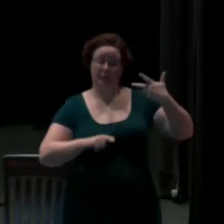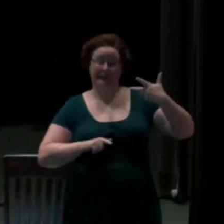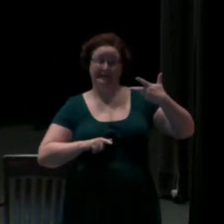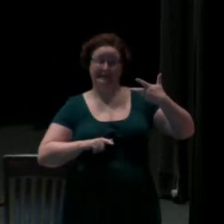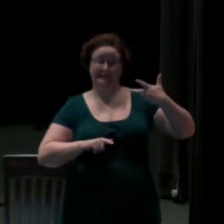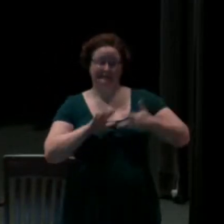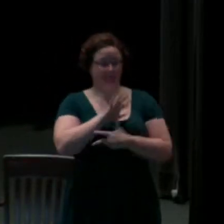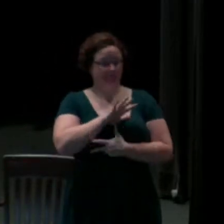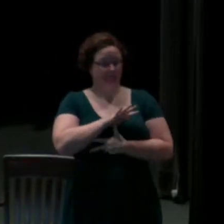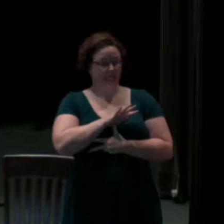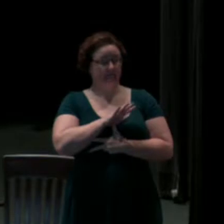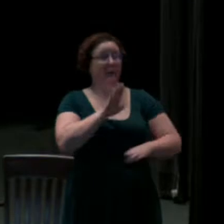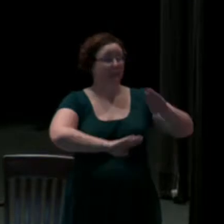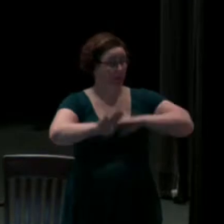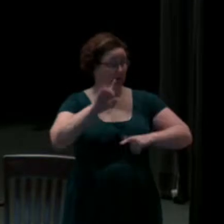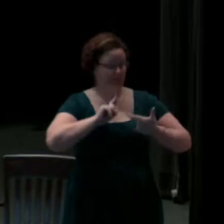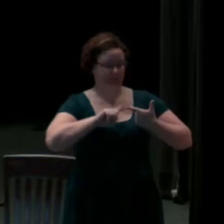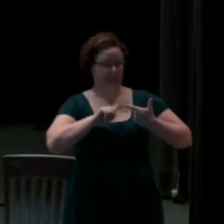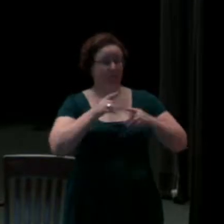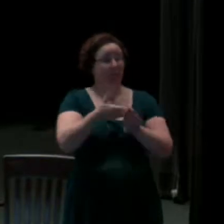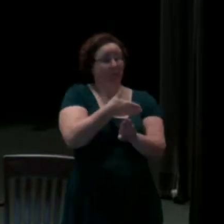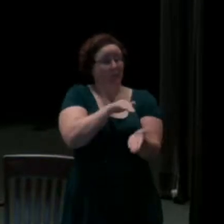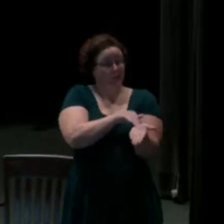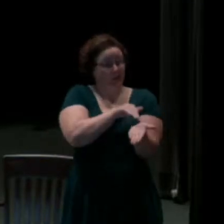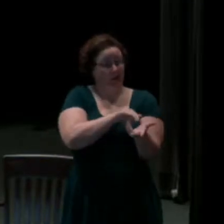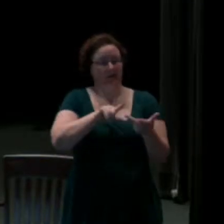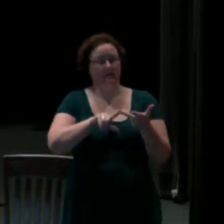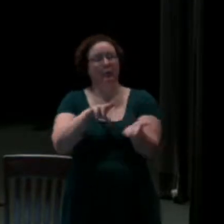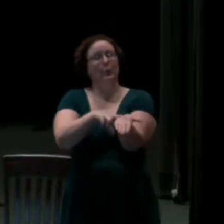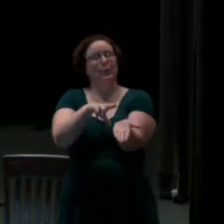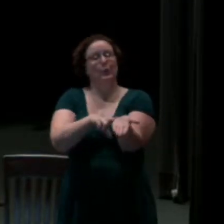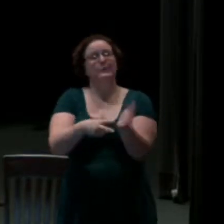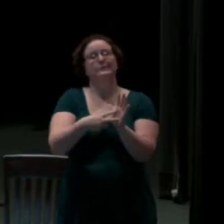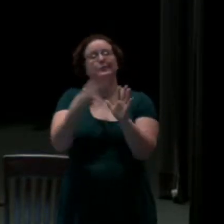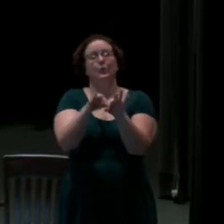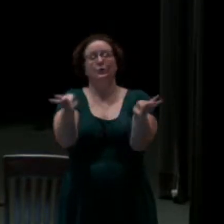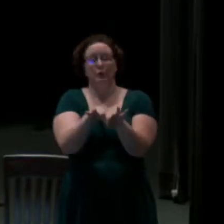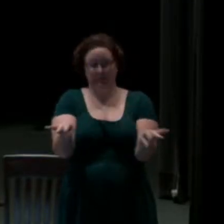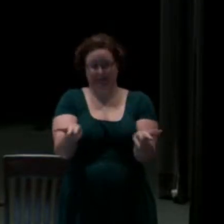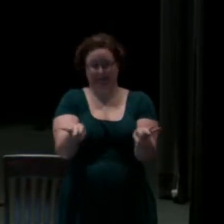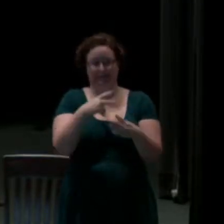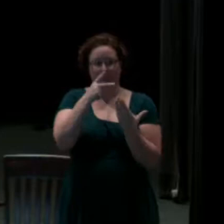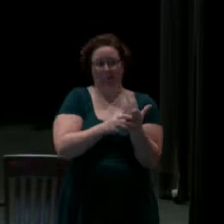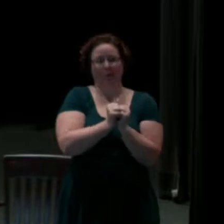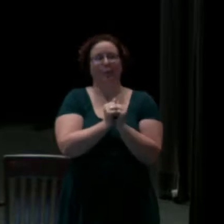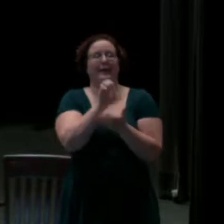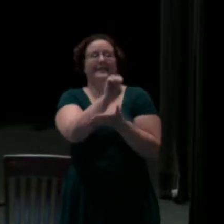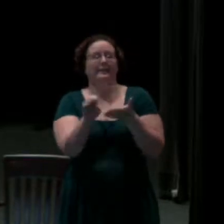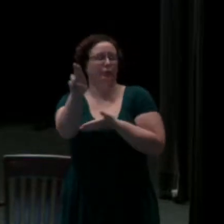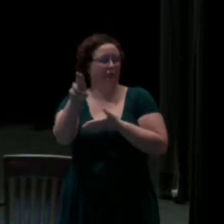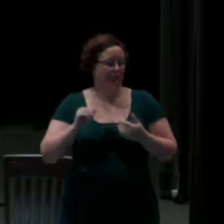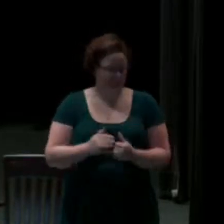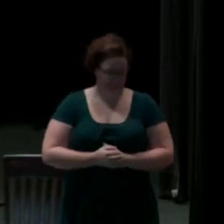academic interests are biology, pre-med, and the nursing dual degree program with Emory University. You've